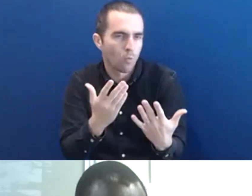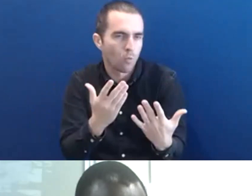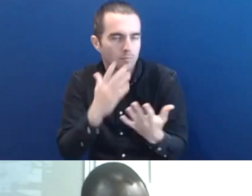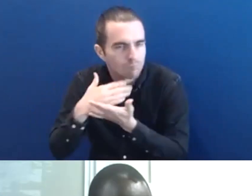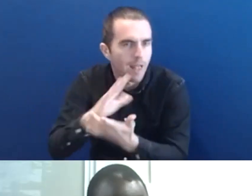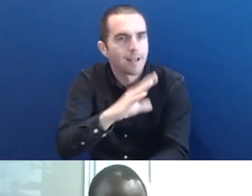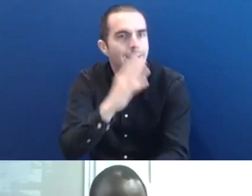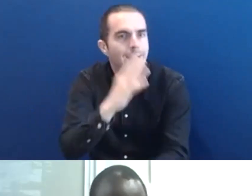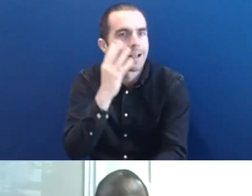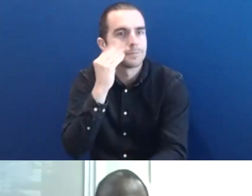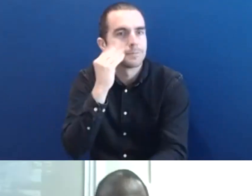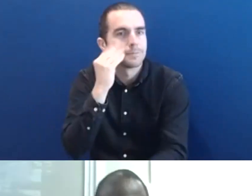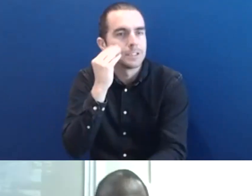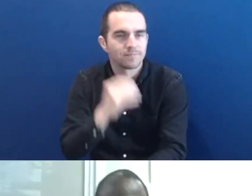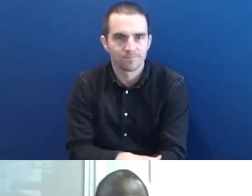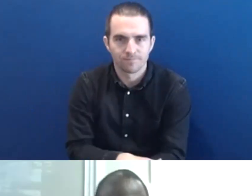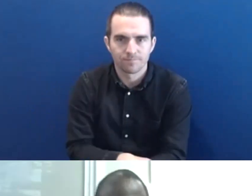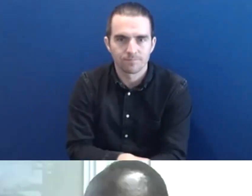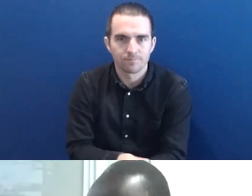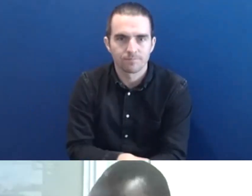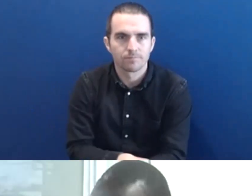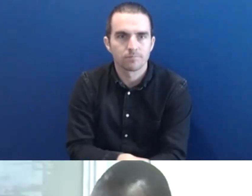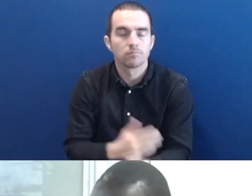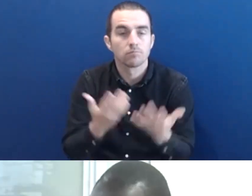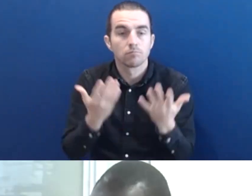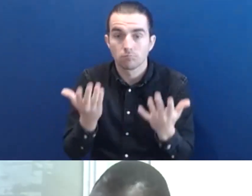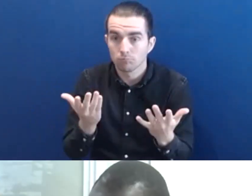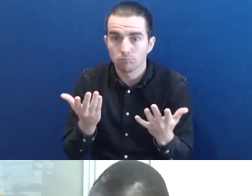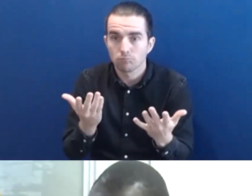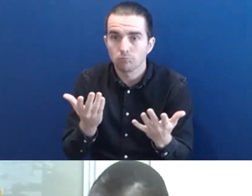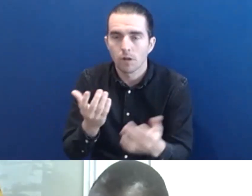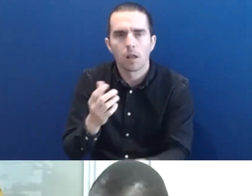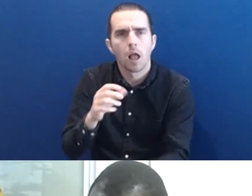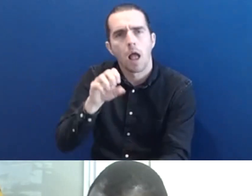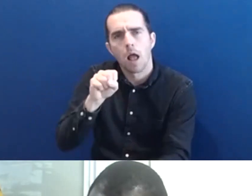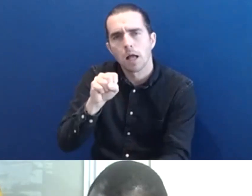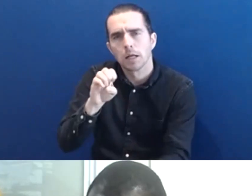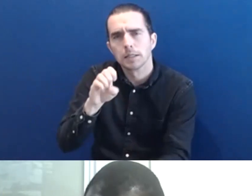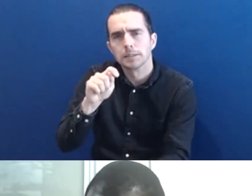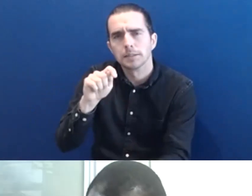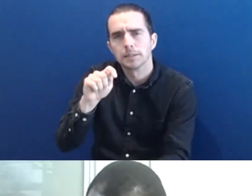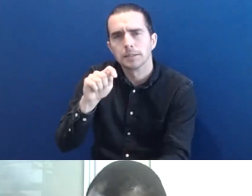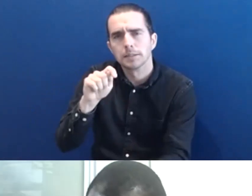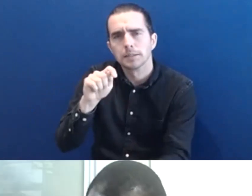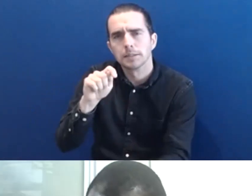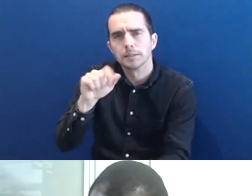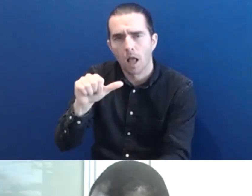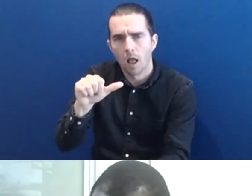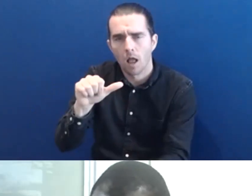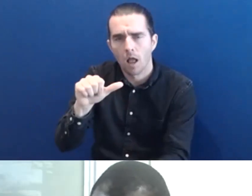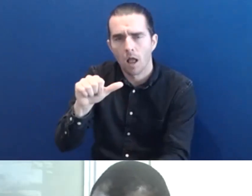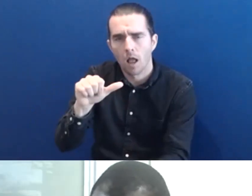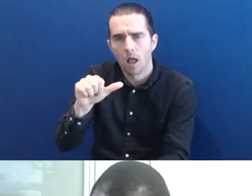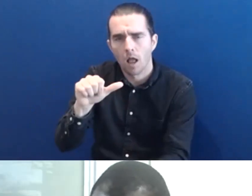from your quite longer, slightly longer, would not quite mention it,